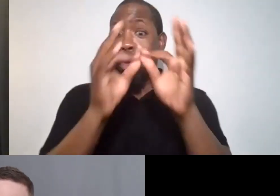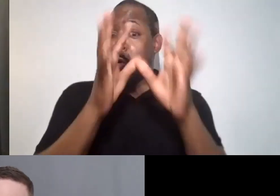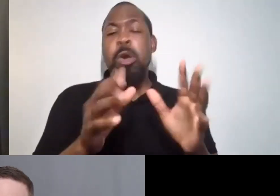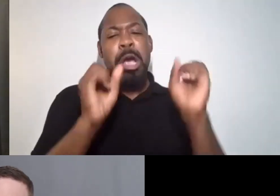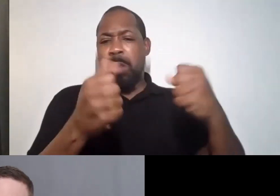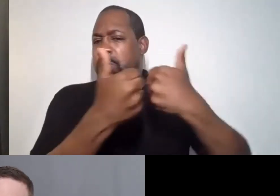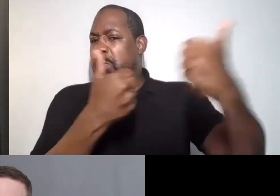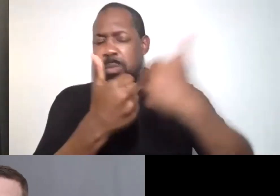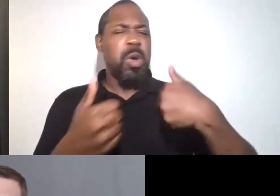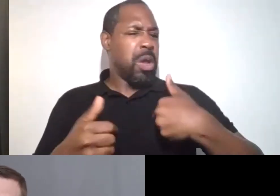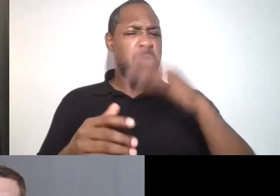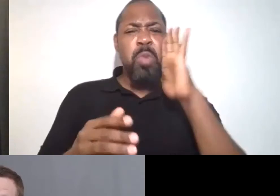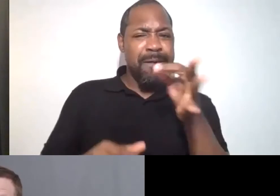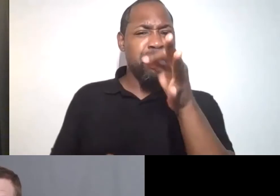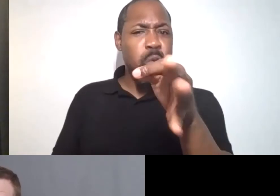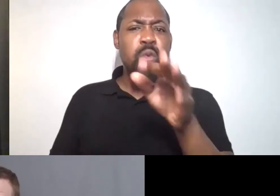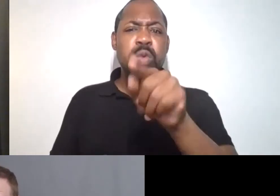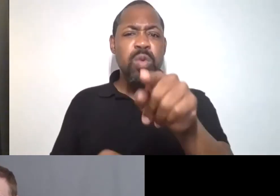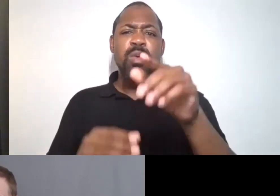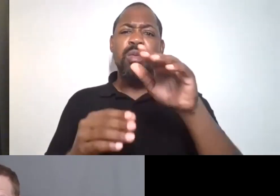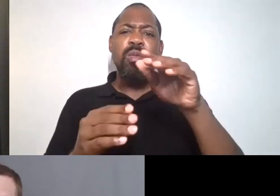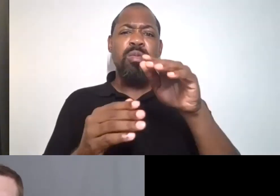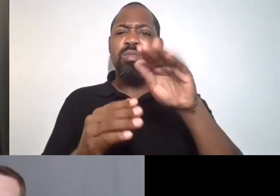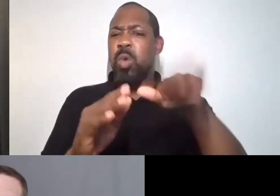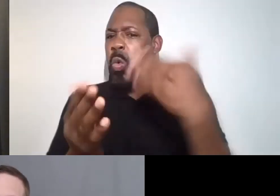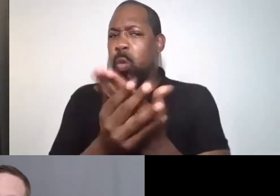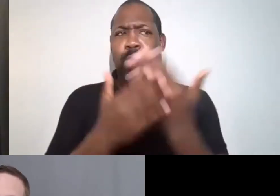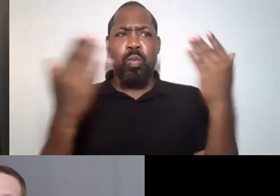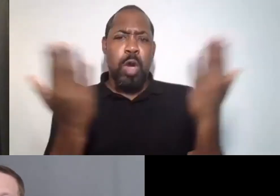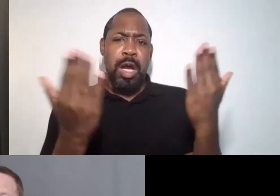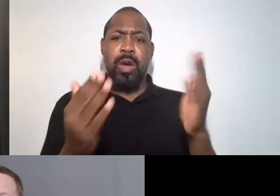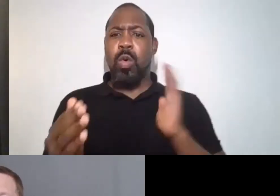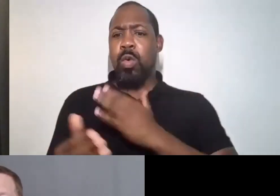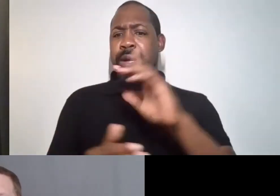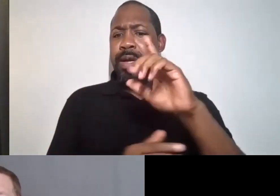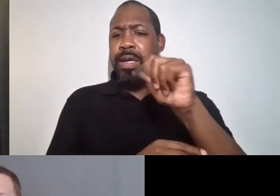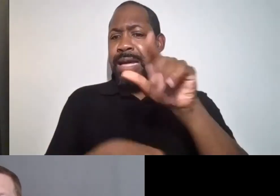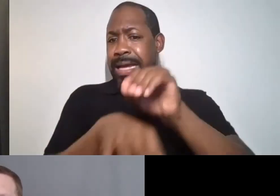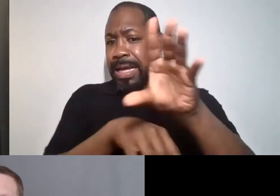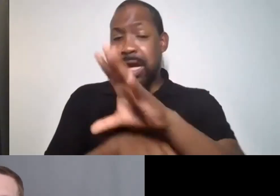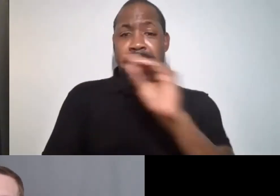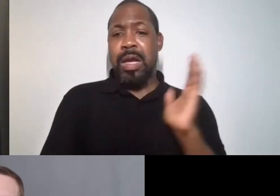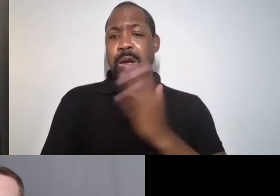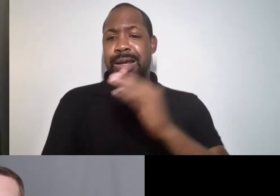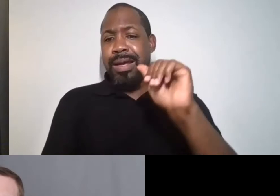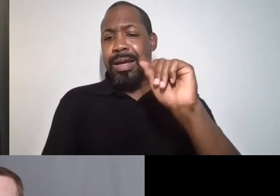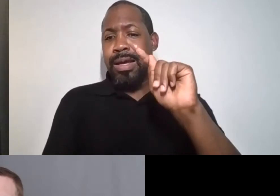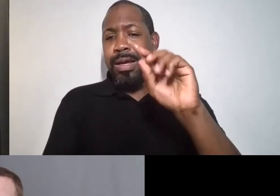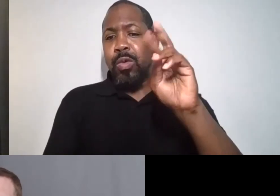needs to be there in person. The interpreters could be remote. And so I will forward you what I have gained already from our